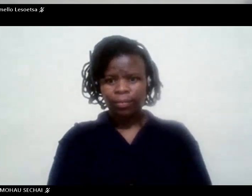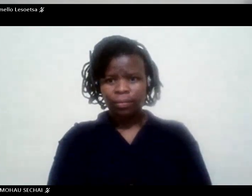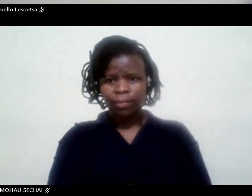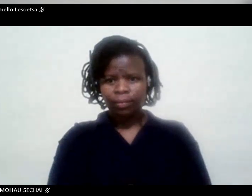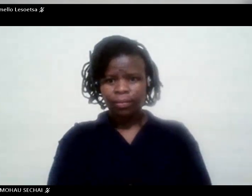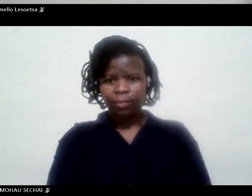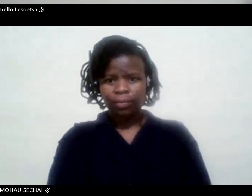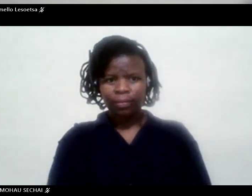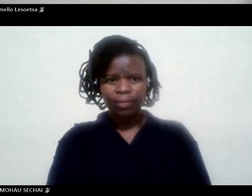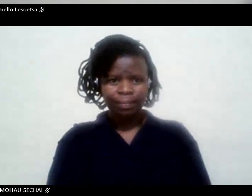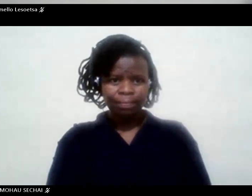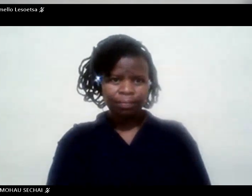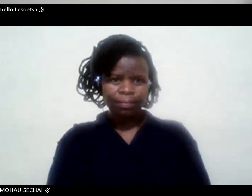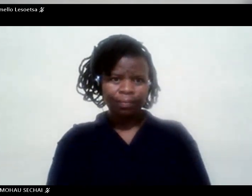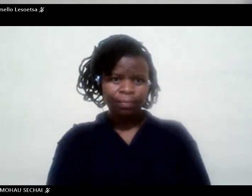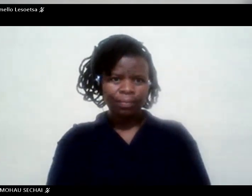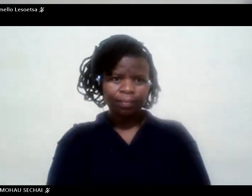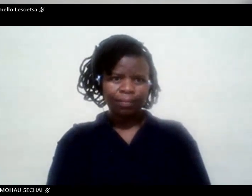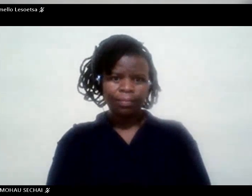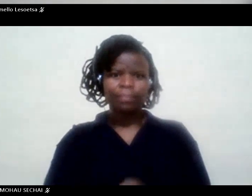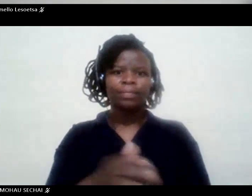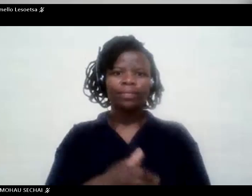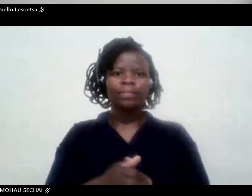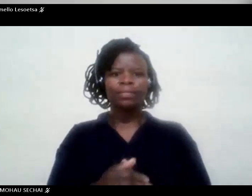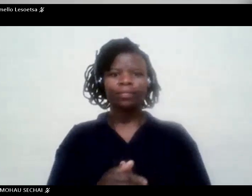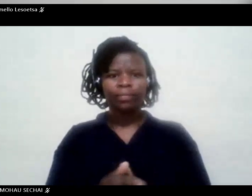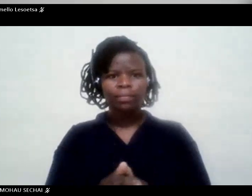I think to me, Dr. Ike, is about getting to the